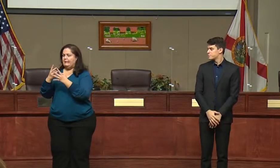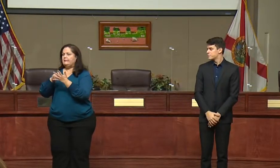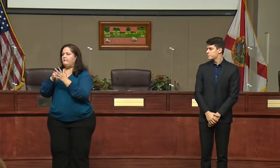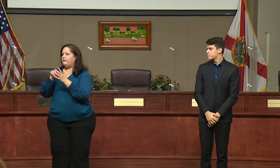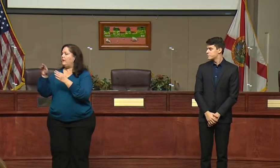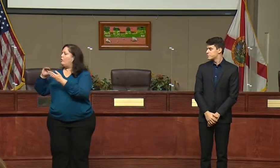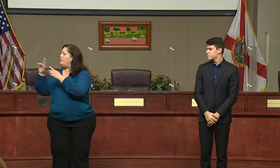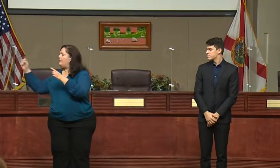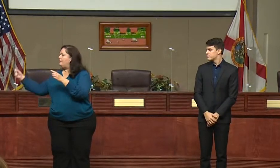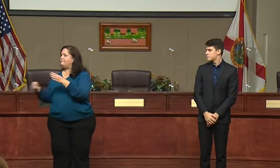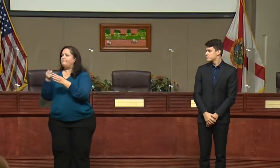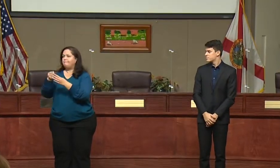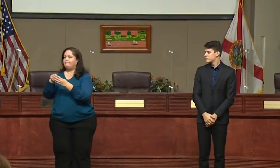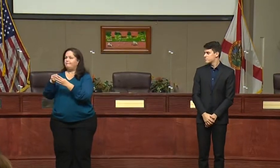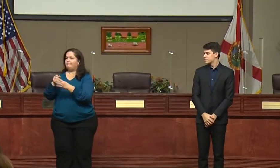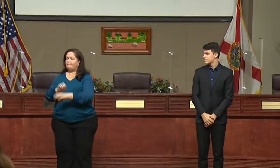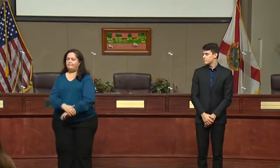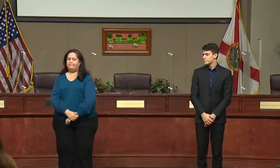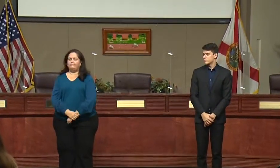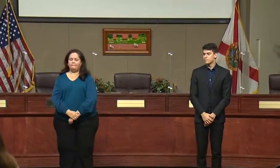de nuestra comunidad.